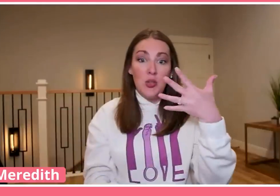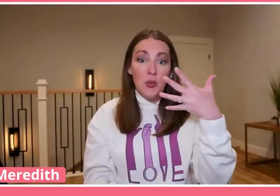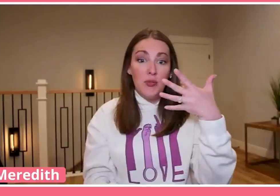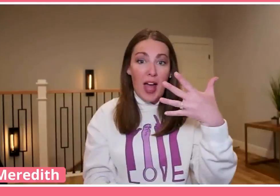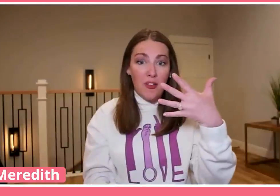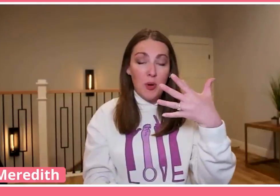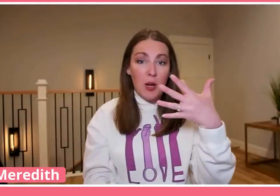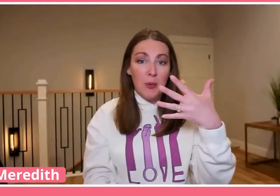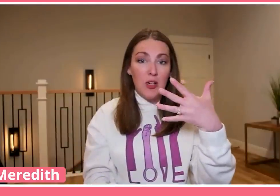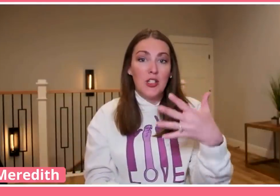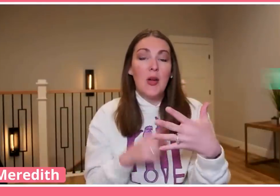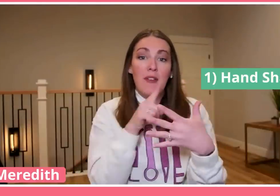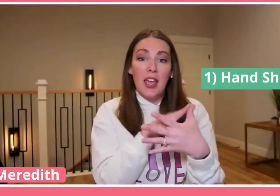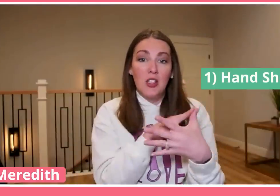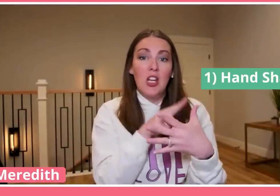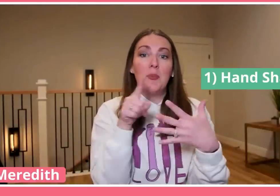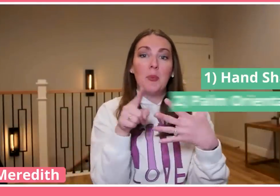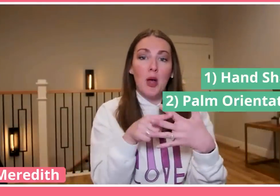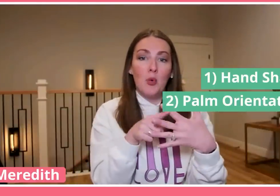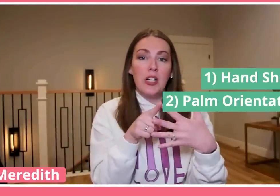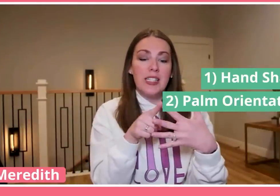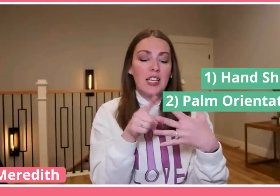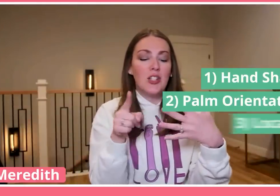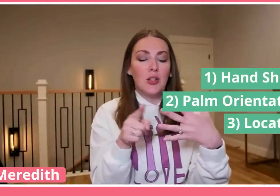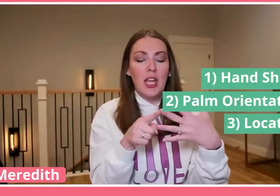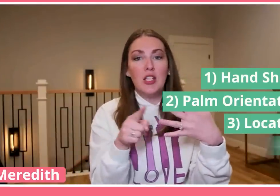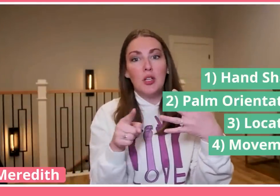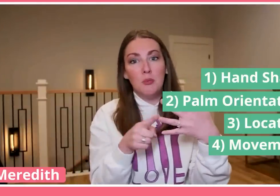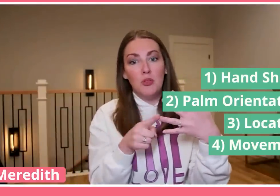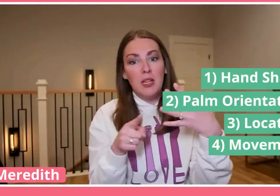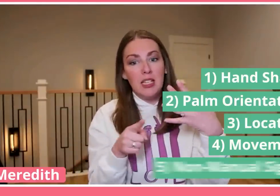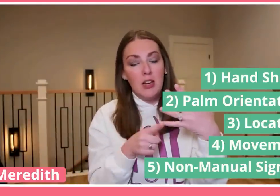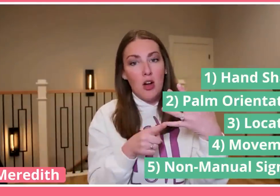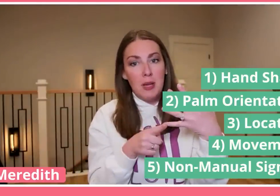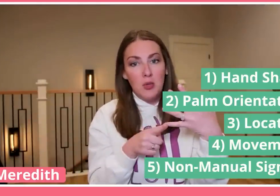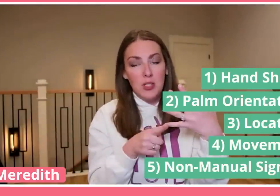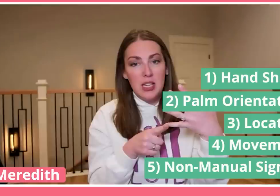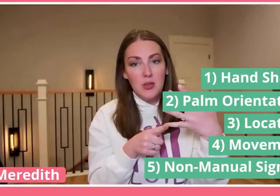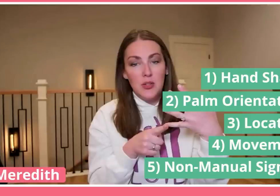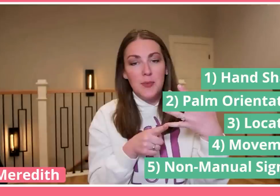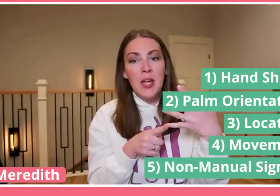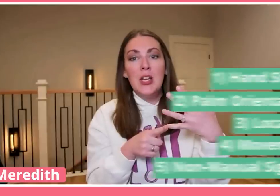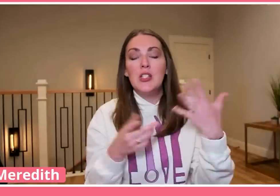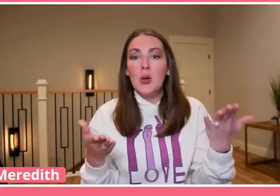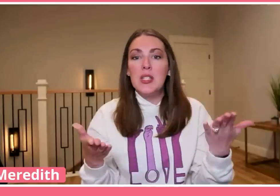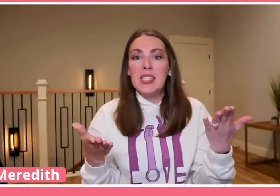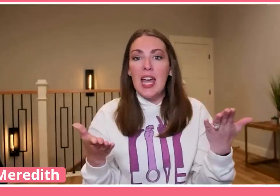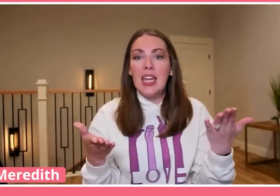five parameters. You have handshake, palm orientation, location, movement, and non-manual signals. So, say